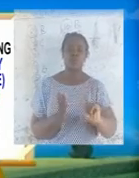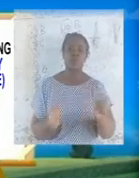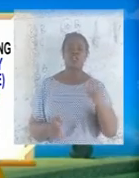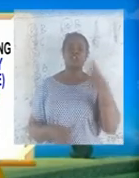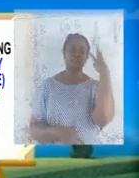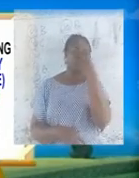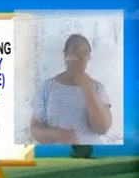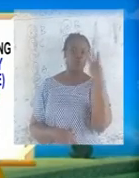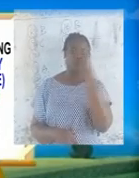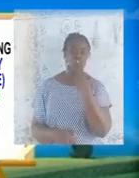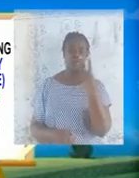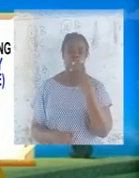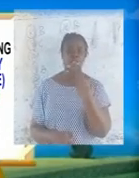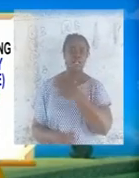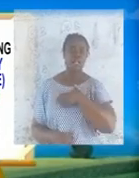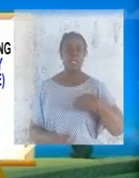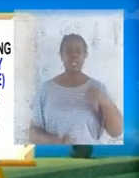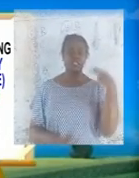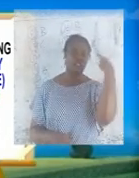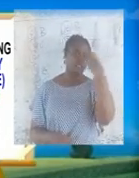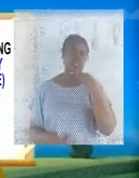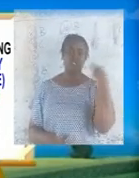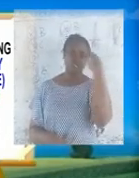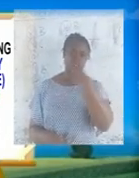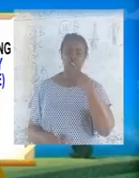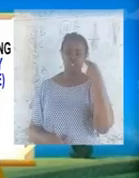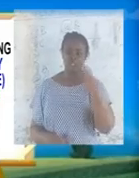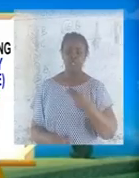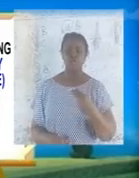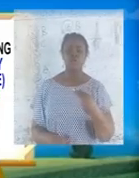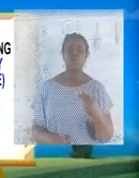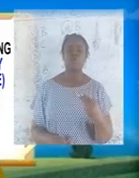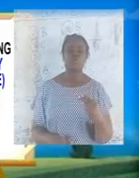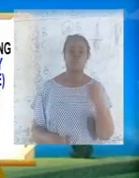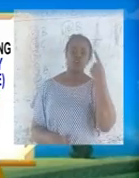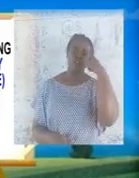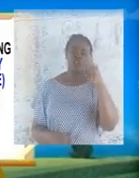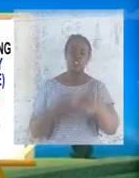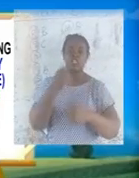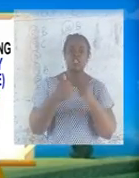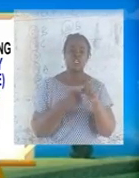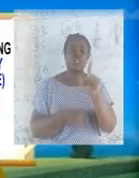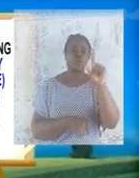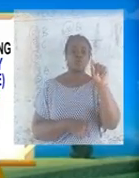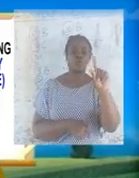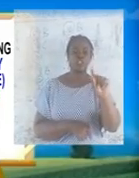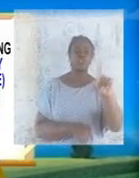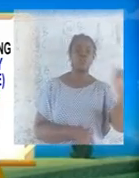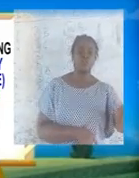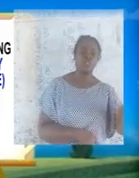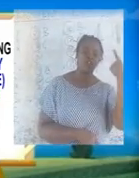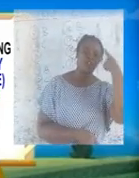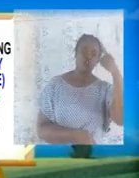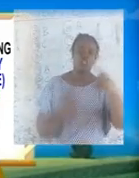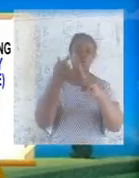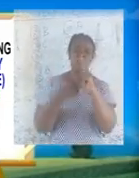Certificate Examination (WASSCE) and the National Examination Council (NECO) for the year 2020, scheduled for